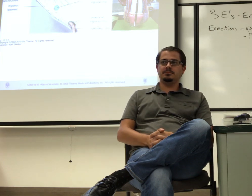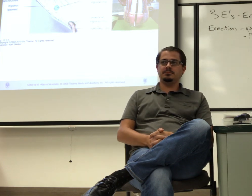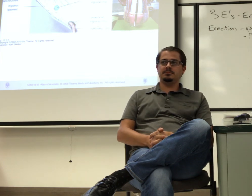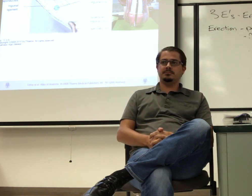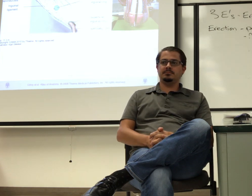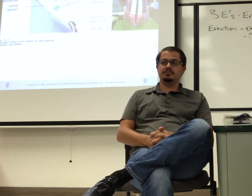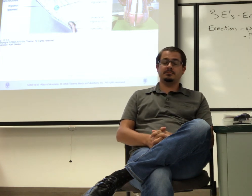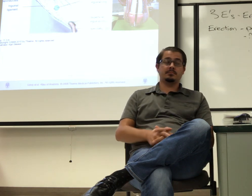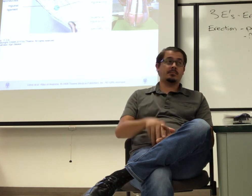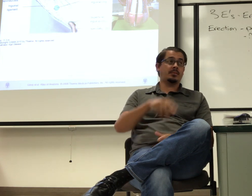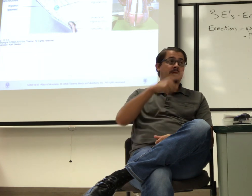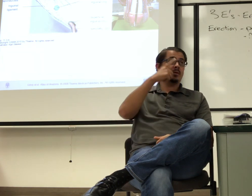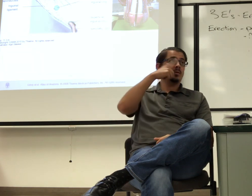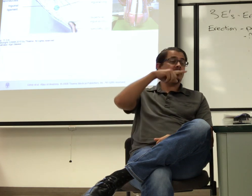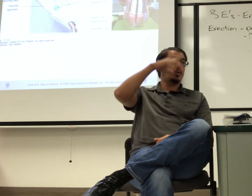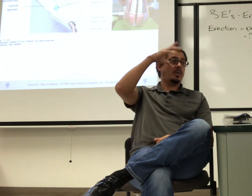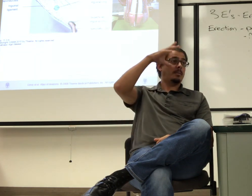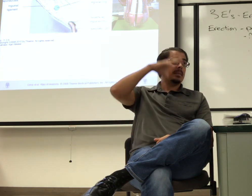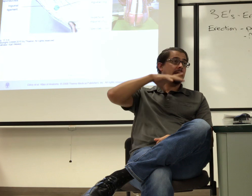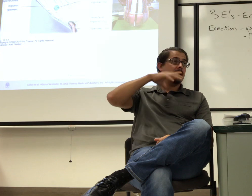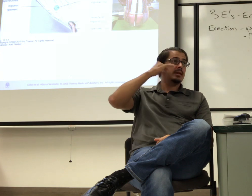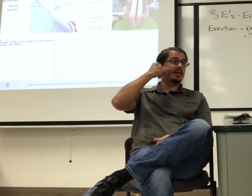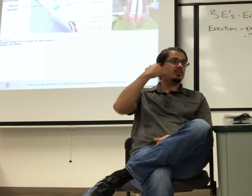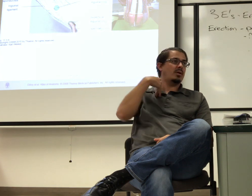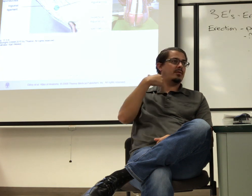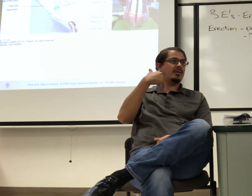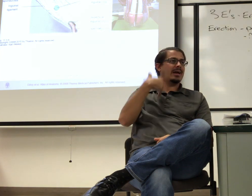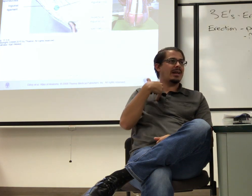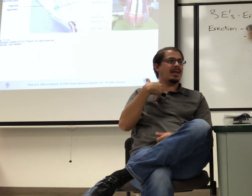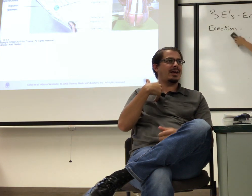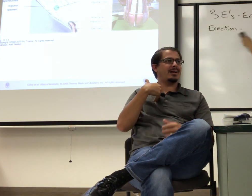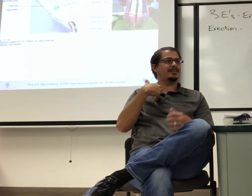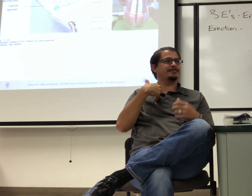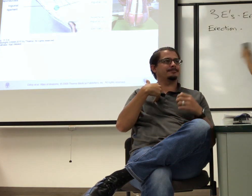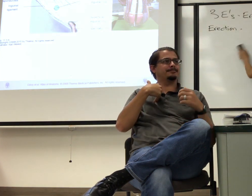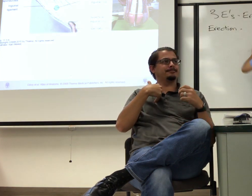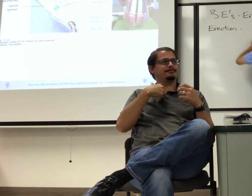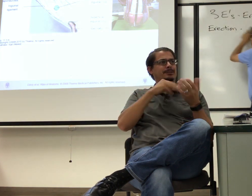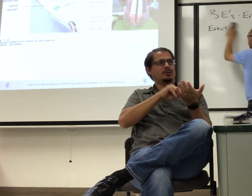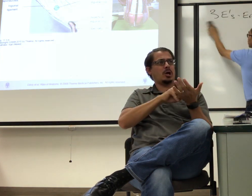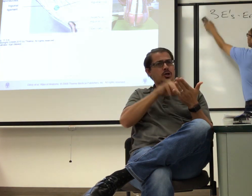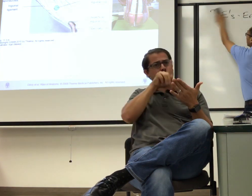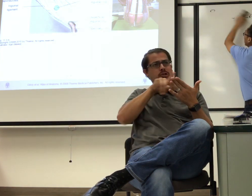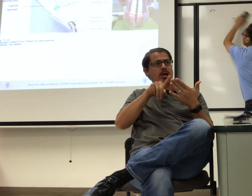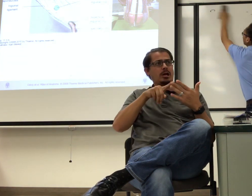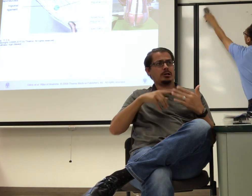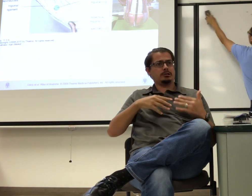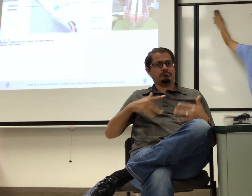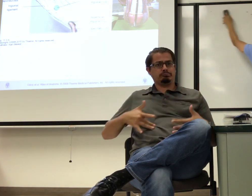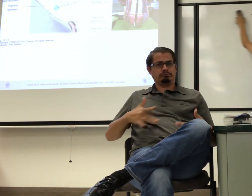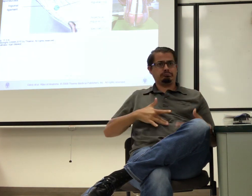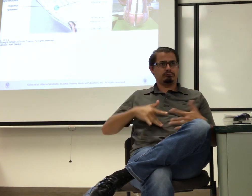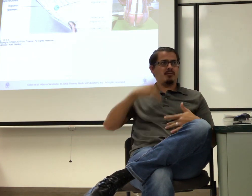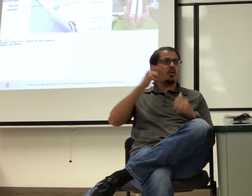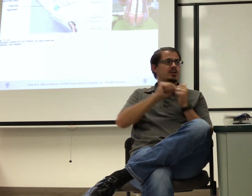Well, for men, if you've ever had a physical for sports, the doctor has to check for a hernia. So he sticks your finger in